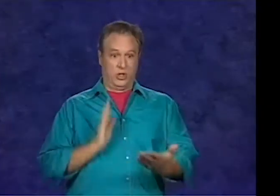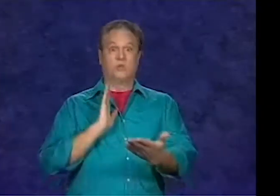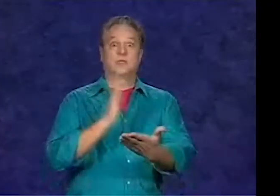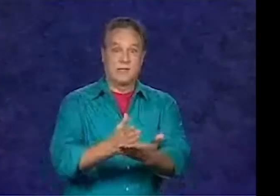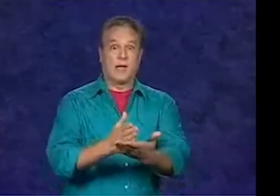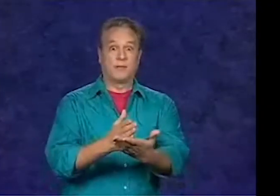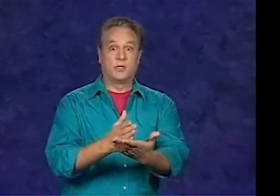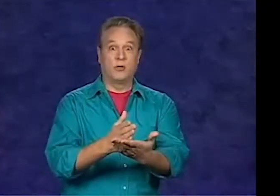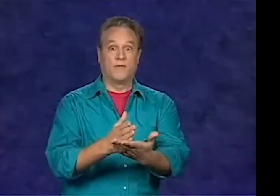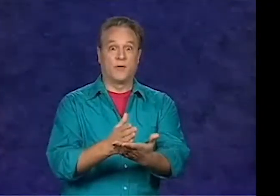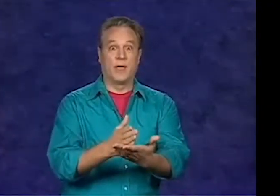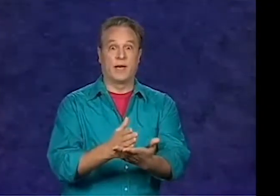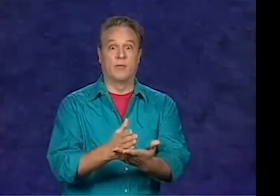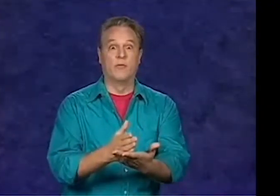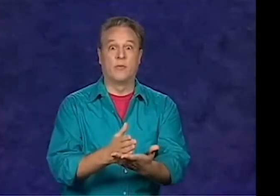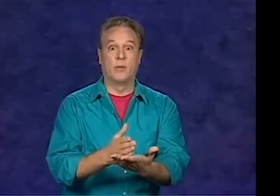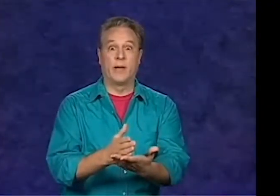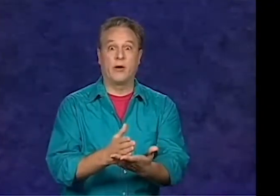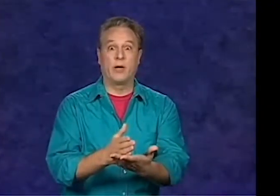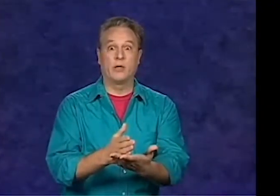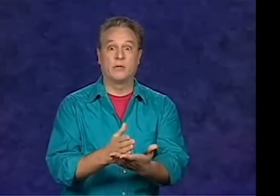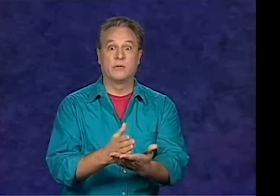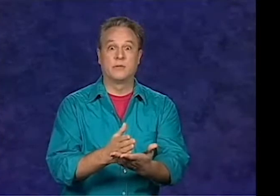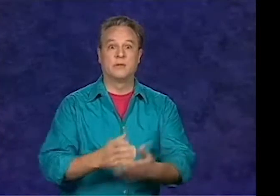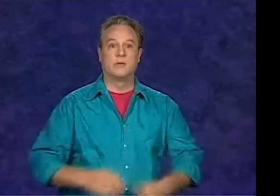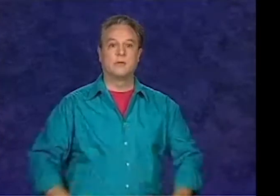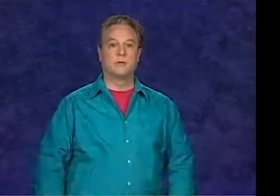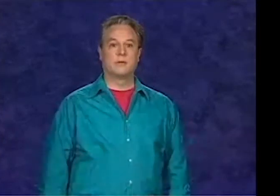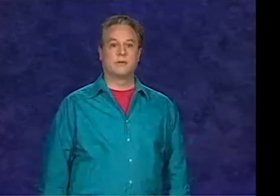You'd stop too if you hit an immovable barrier.